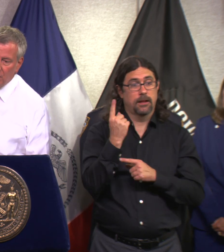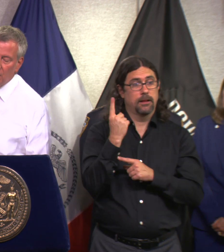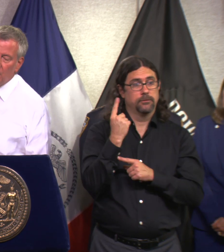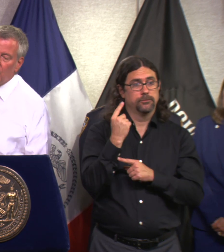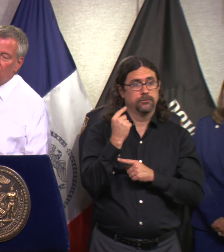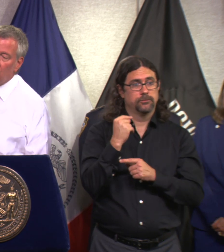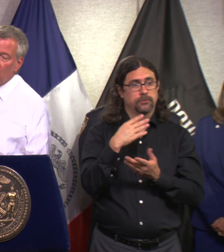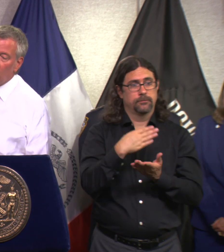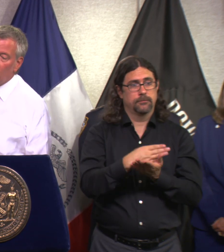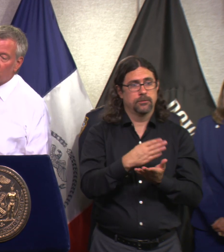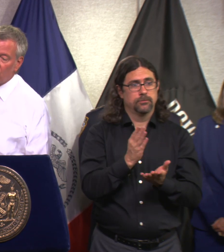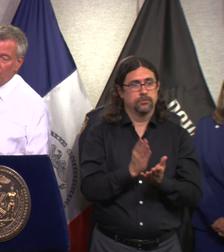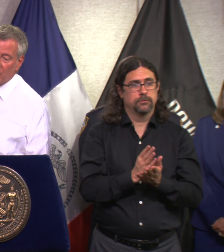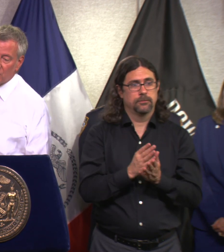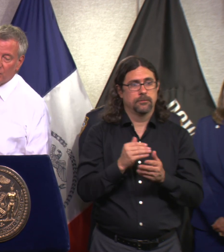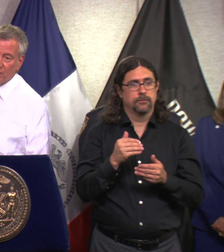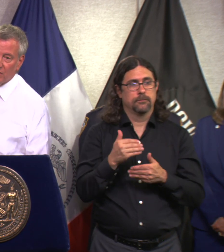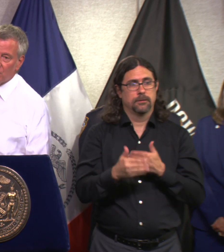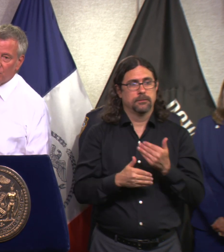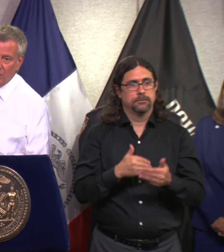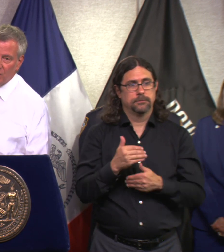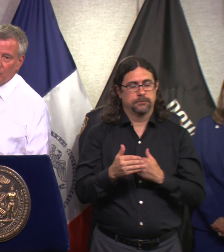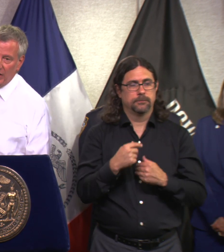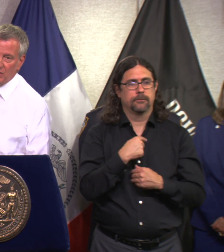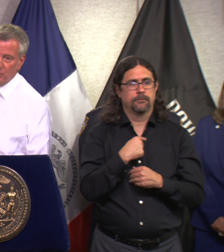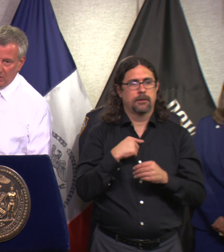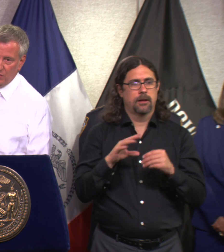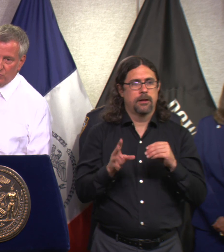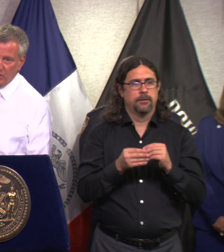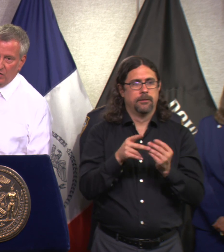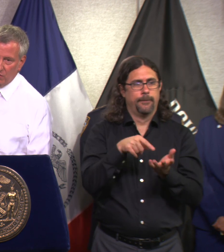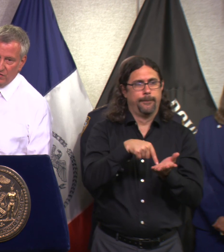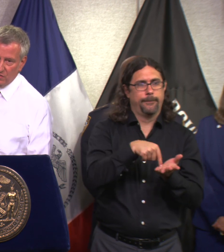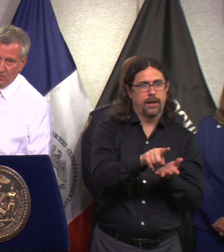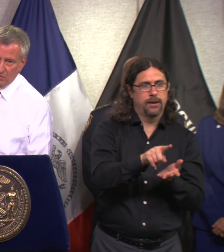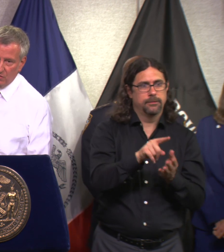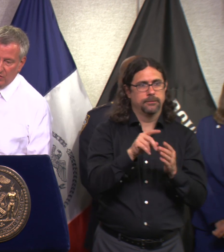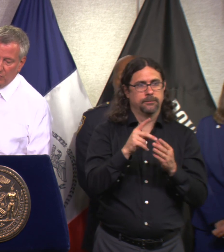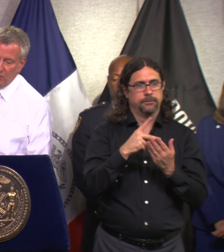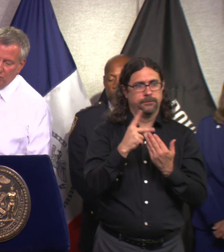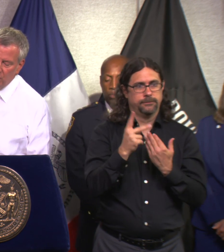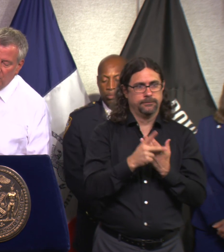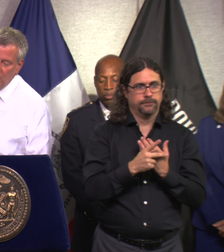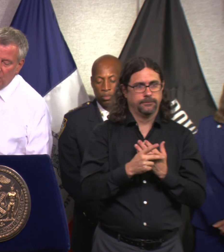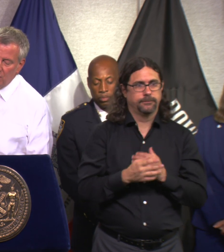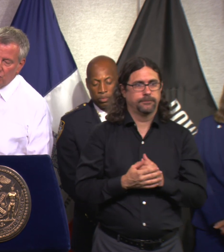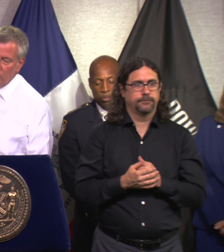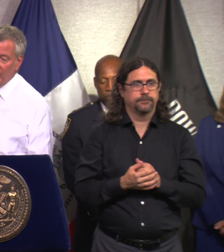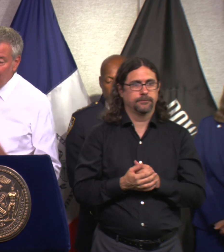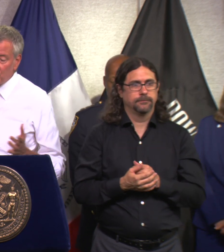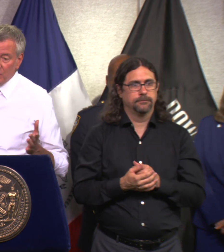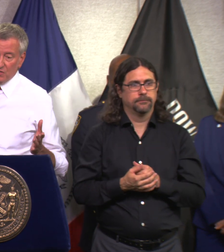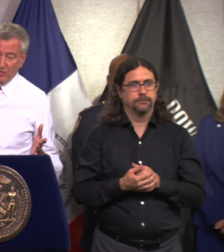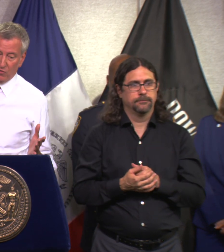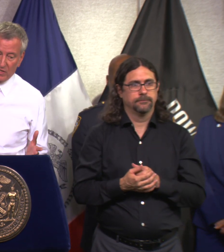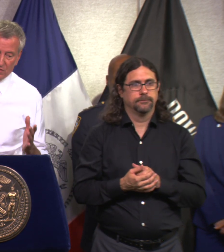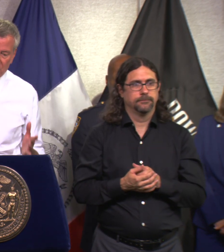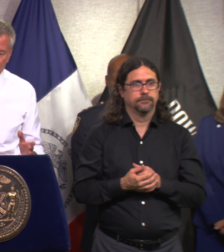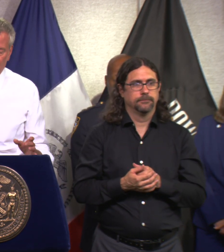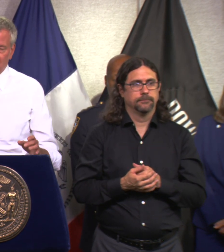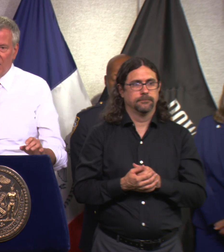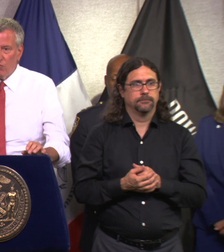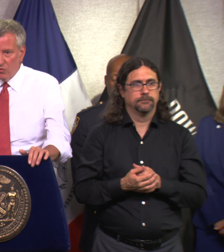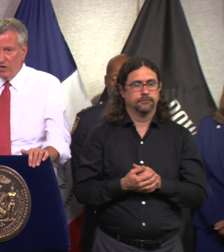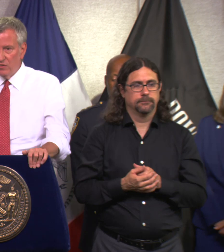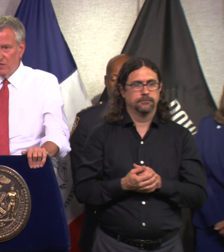place. We're stopping some of the things that we've done in the past because we are increasingly concerned about the budget. So if we have something that's been a great